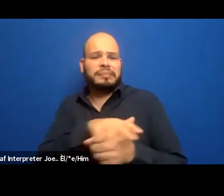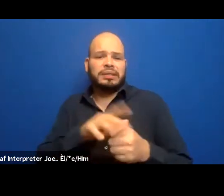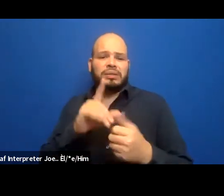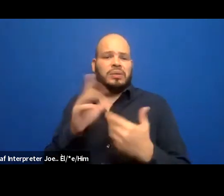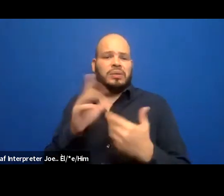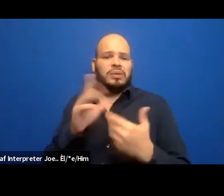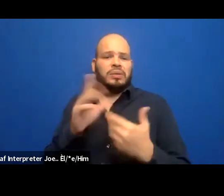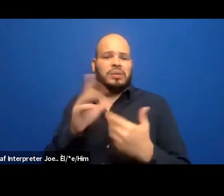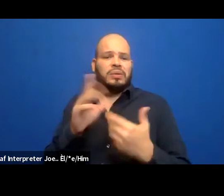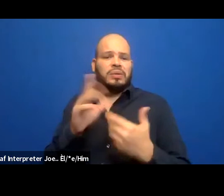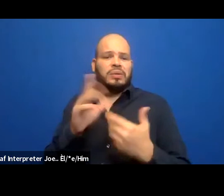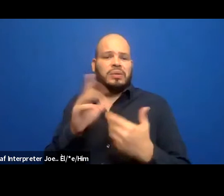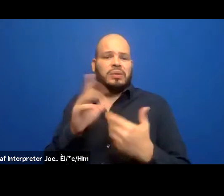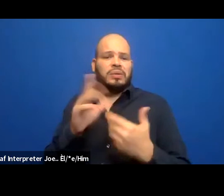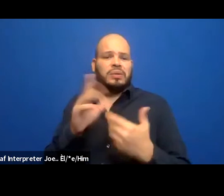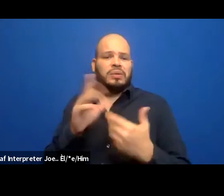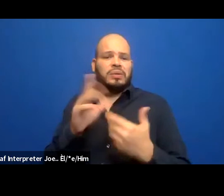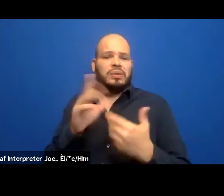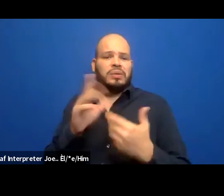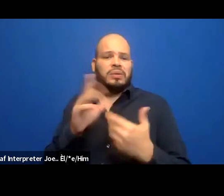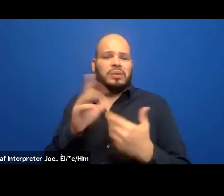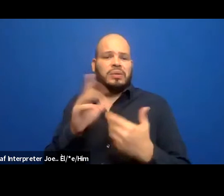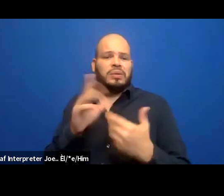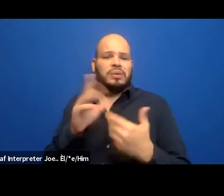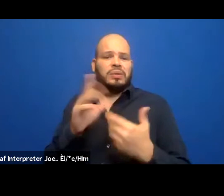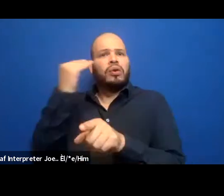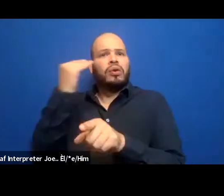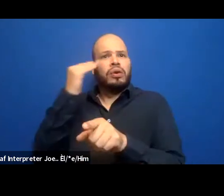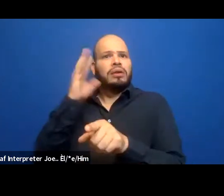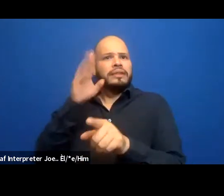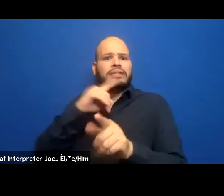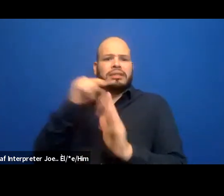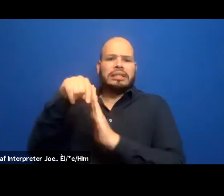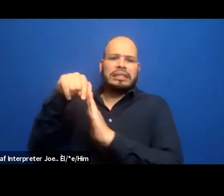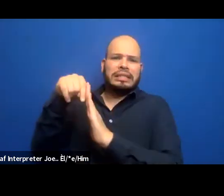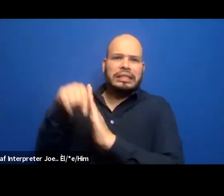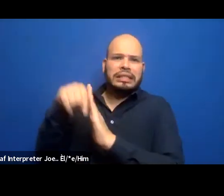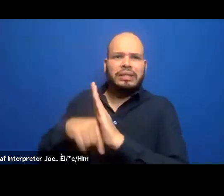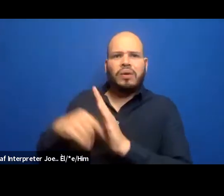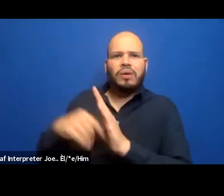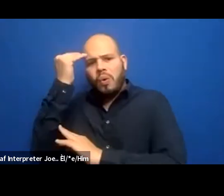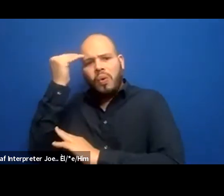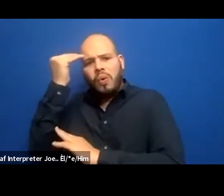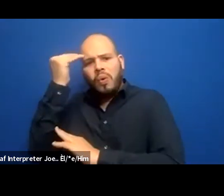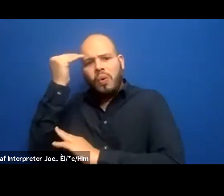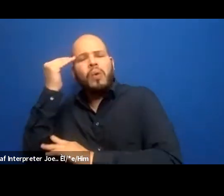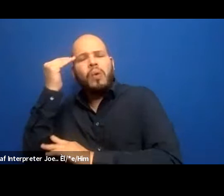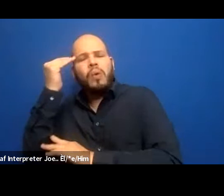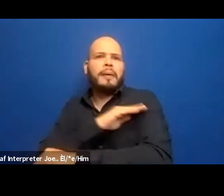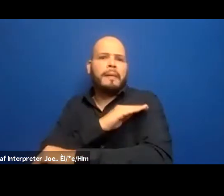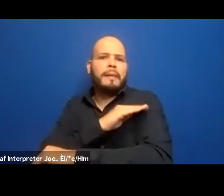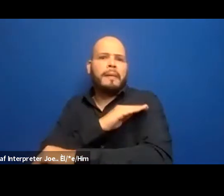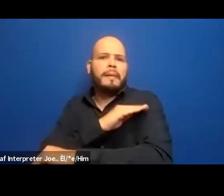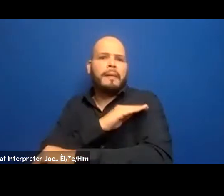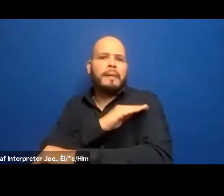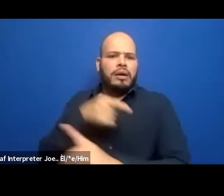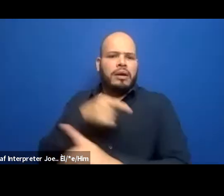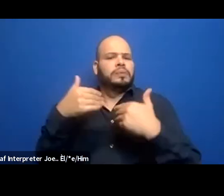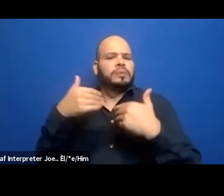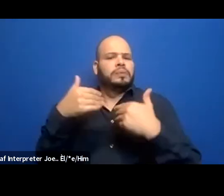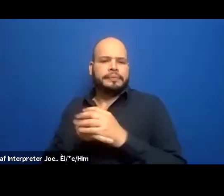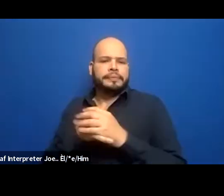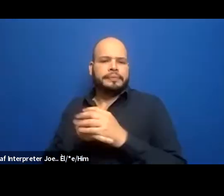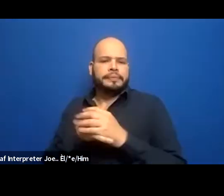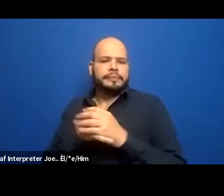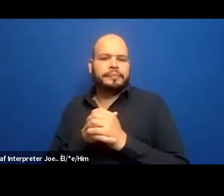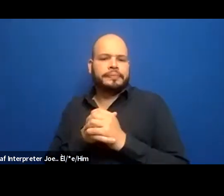that there's so much power in centering youth in these conversations and in these movements. In fact, we come from a lineage